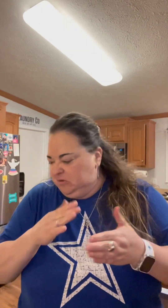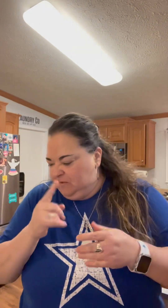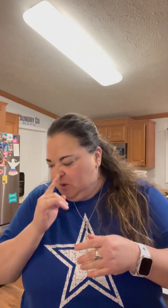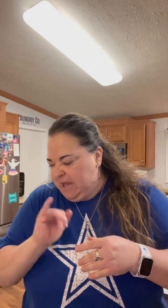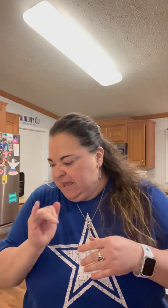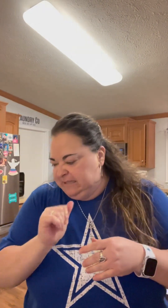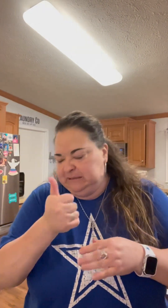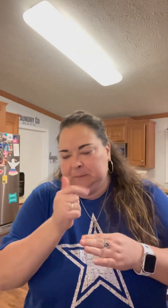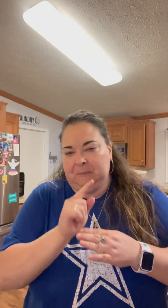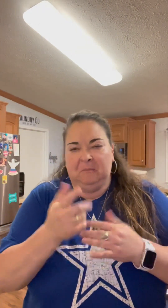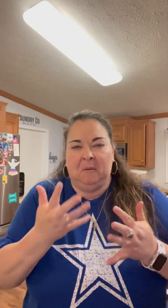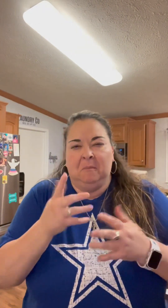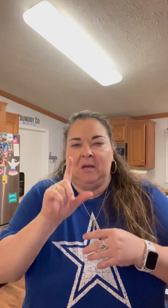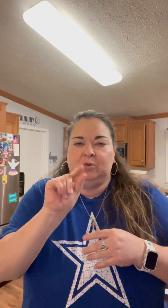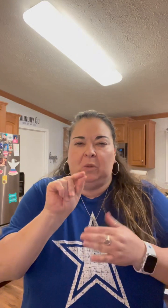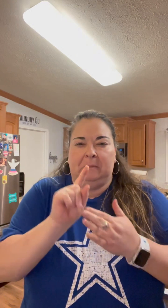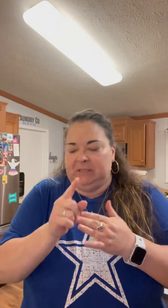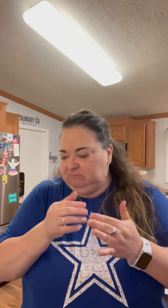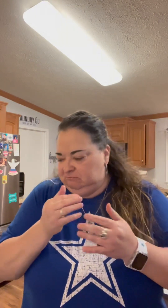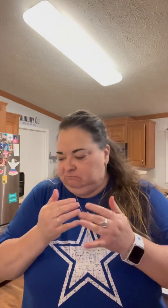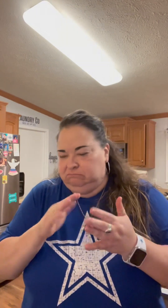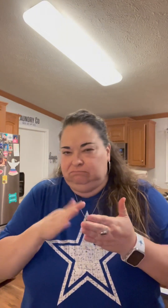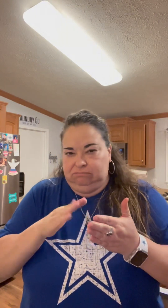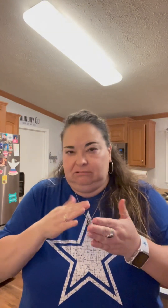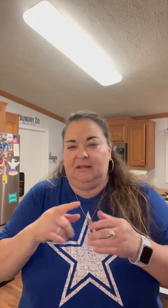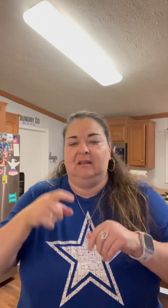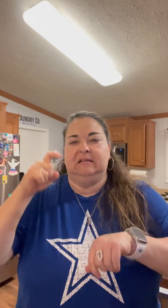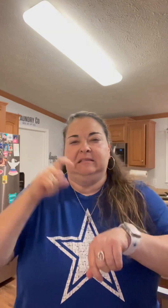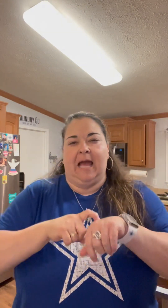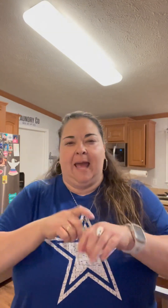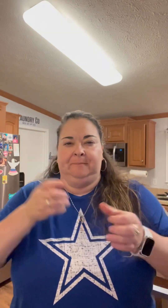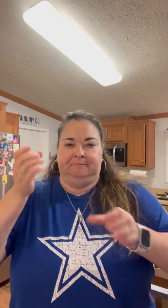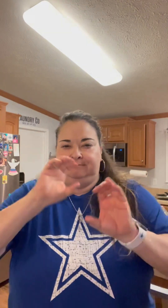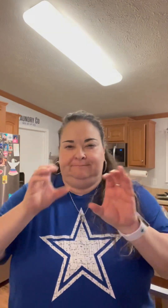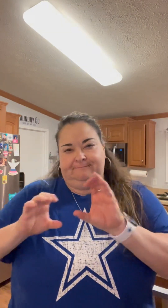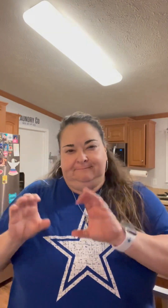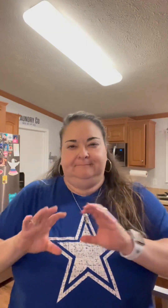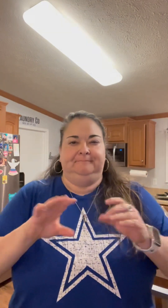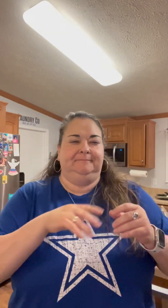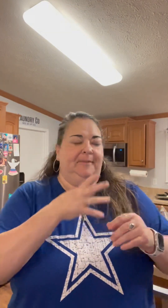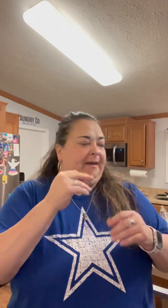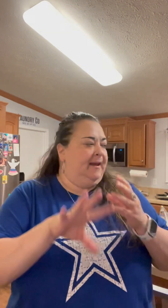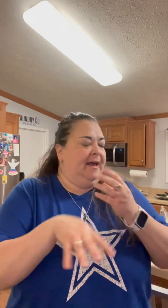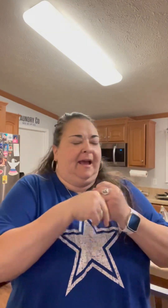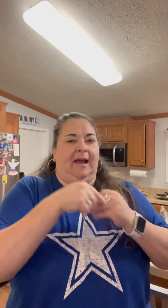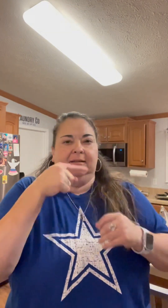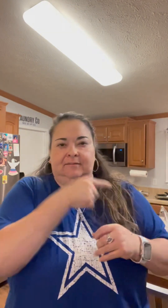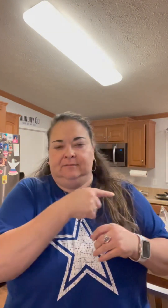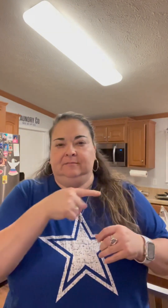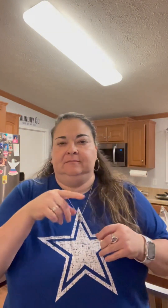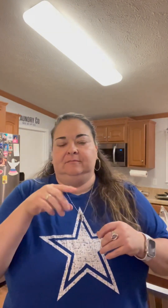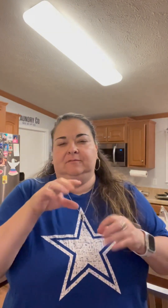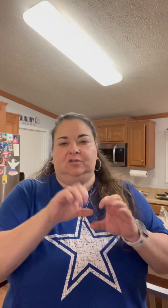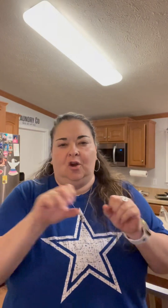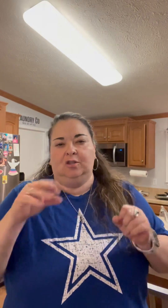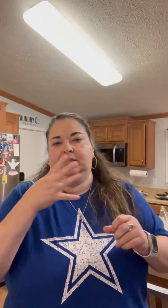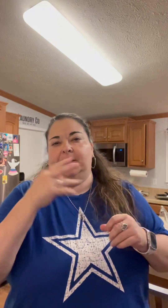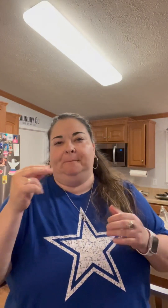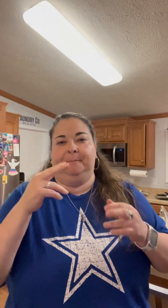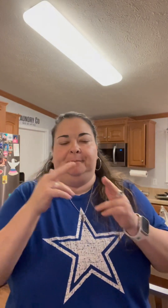Right now, it's been cooking about 10 minutes. I'll probably let it set for about 20